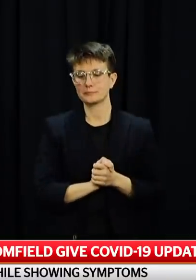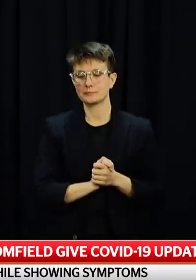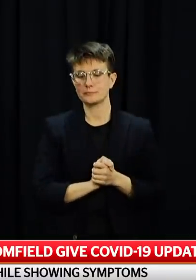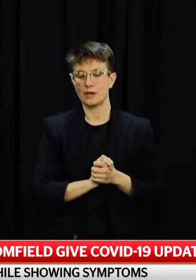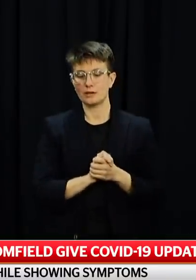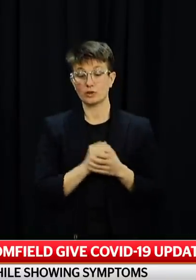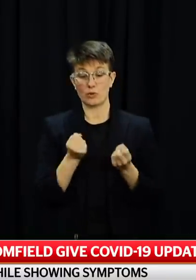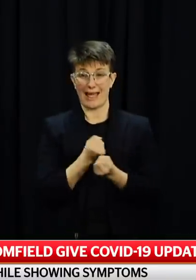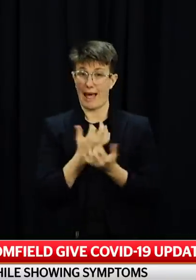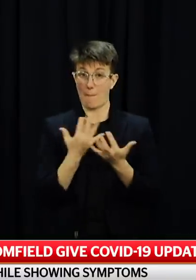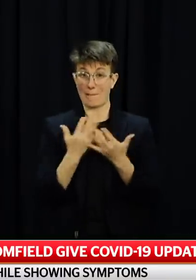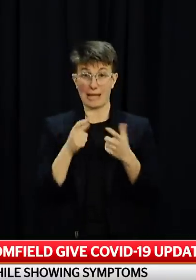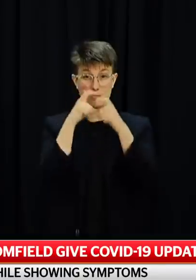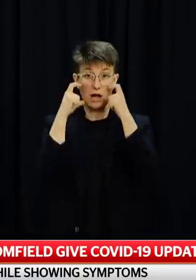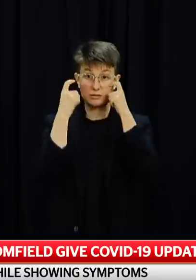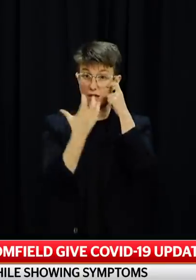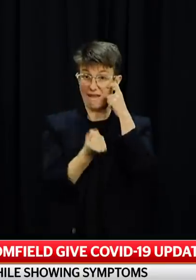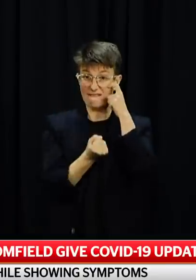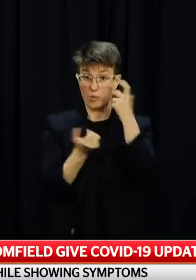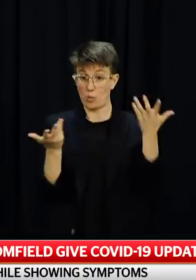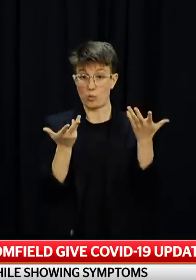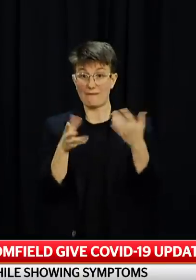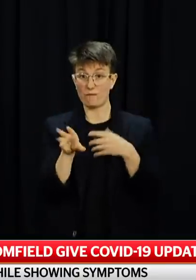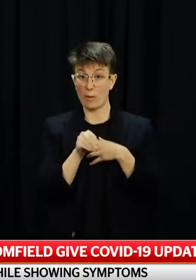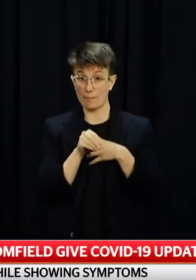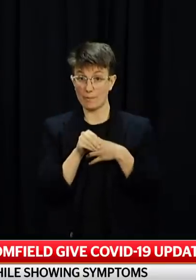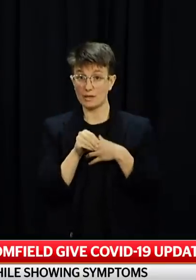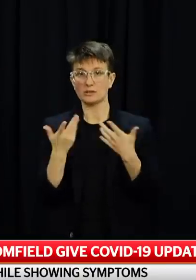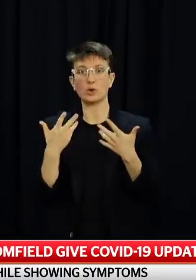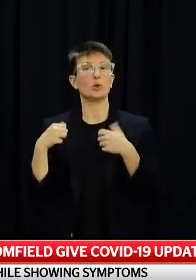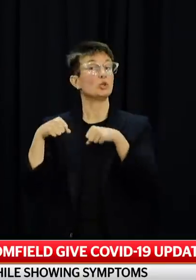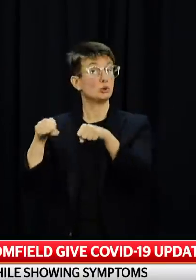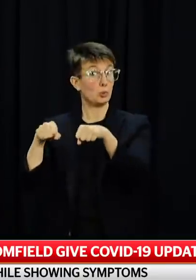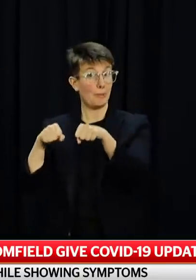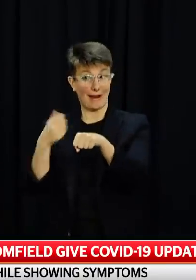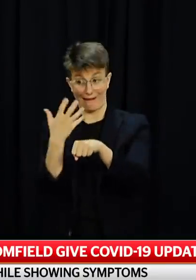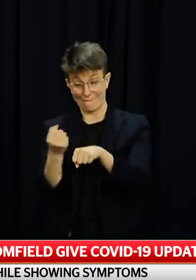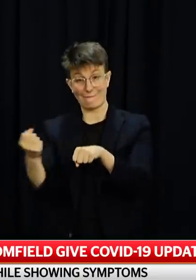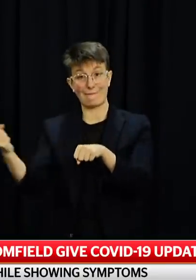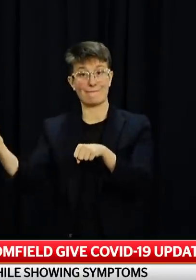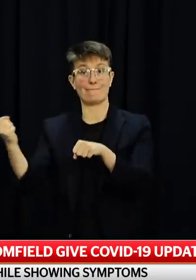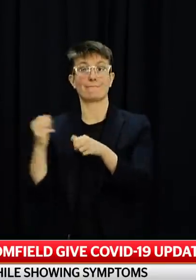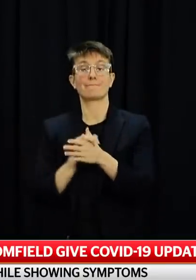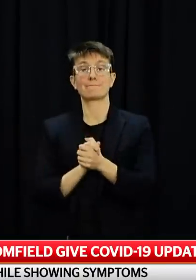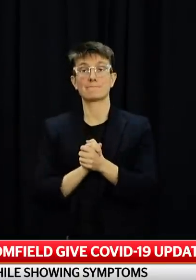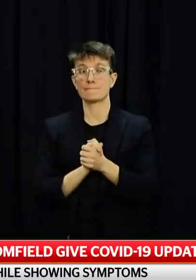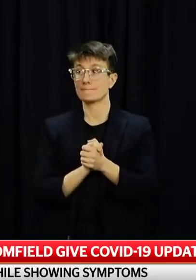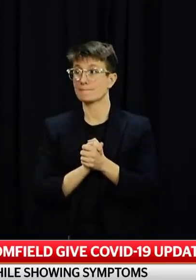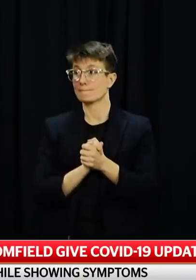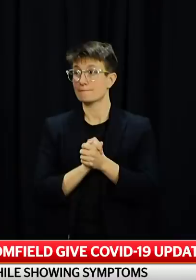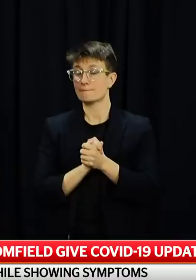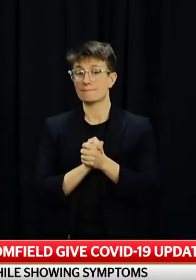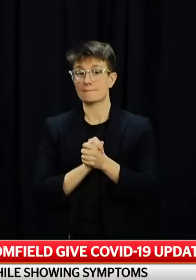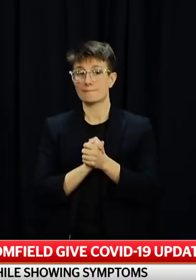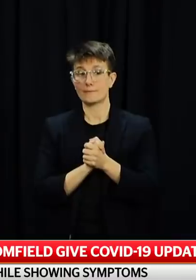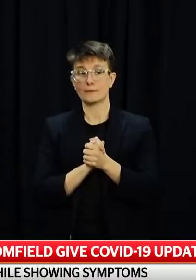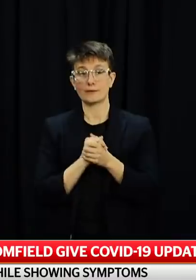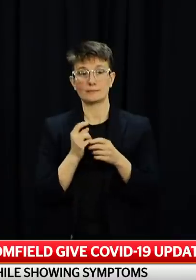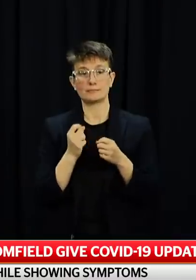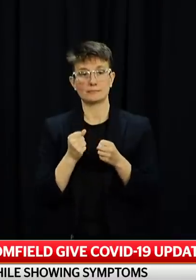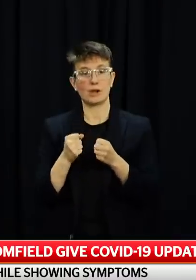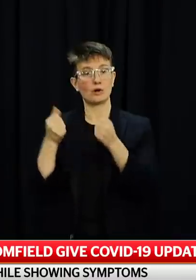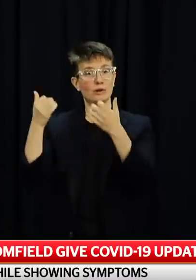of masks, Countdown and Foodstuffs have supply. We are also releasing 5 million masks from